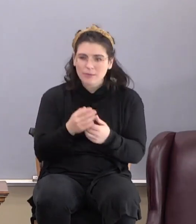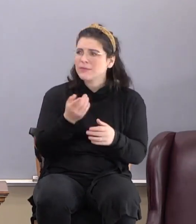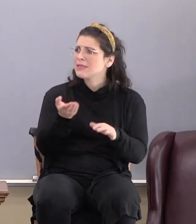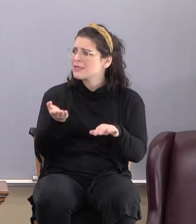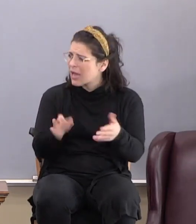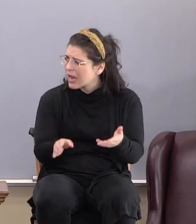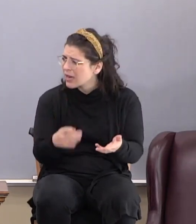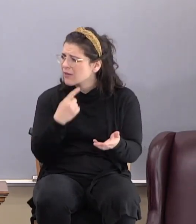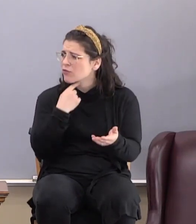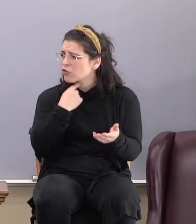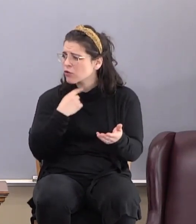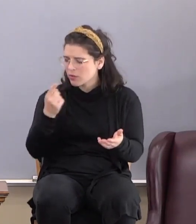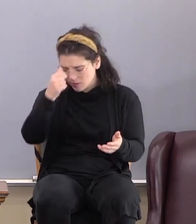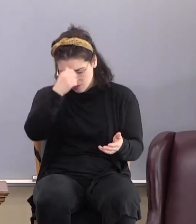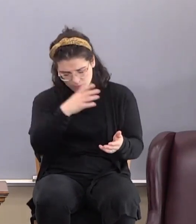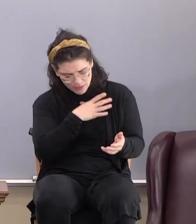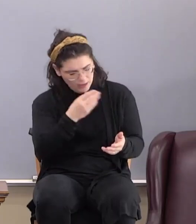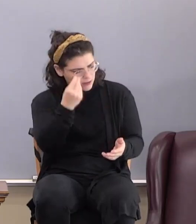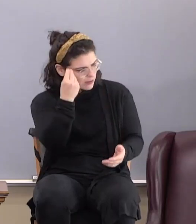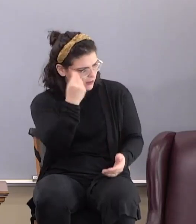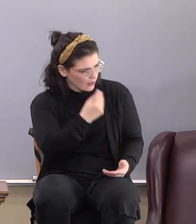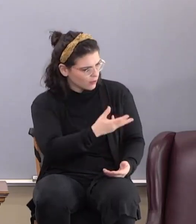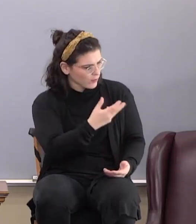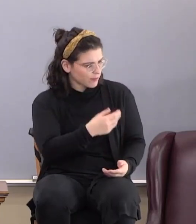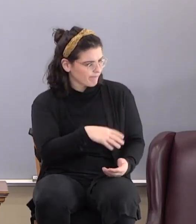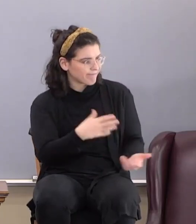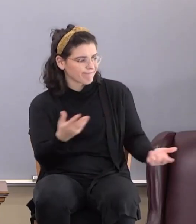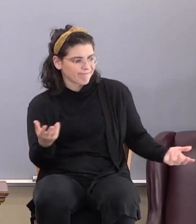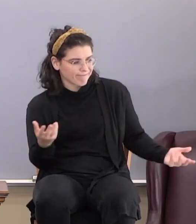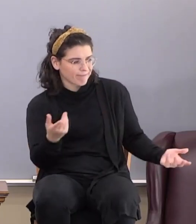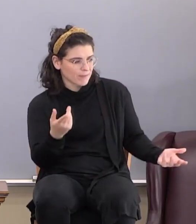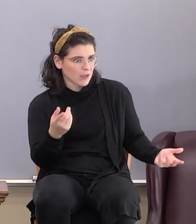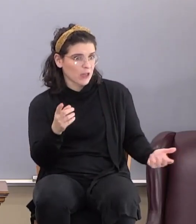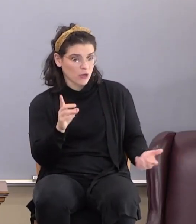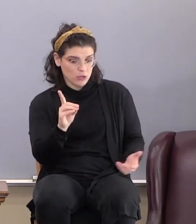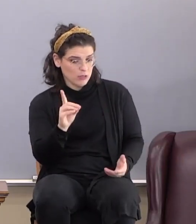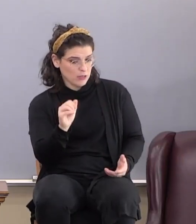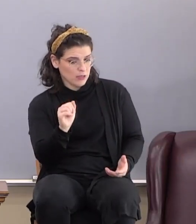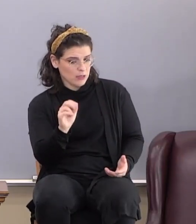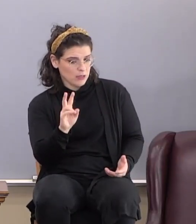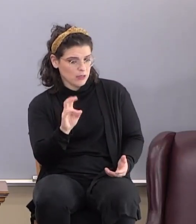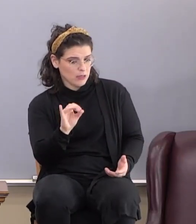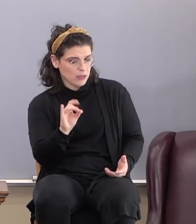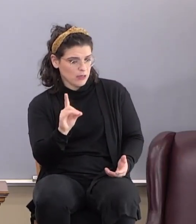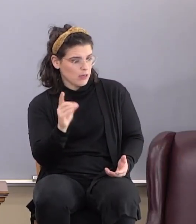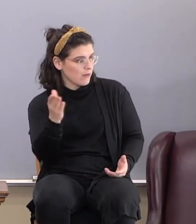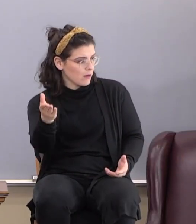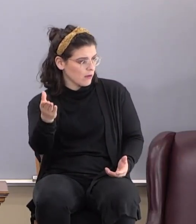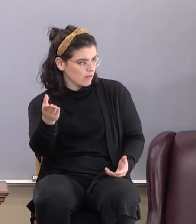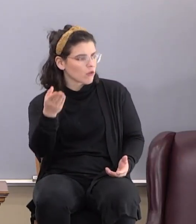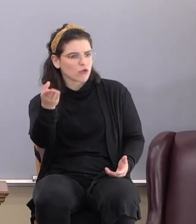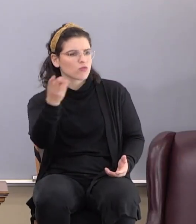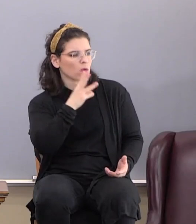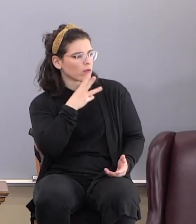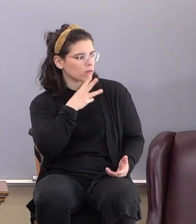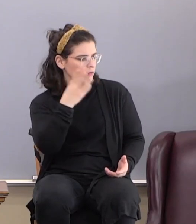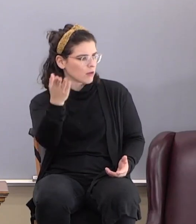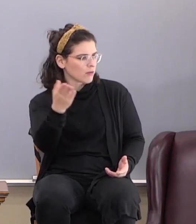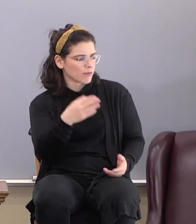dying, and if this guy says to me, well, where David is, there is water,